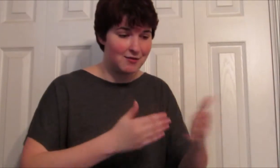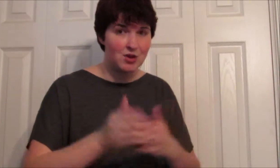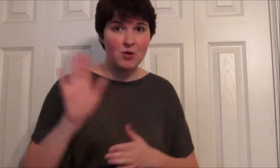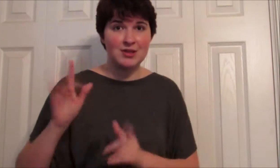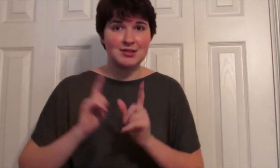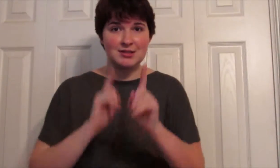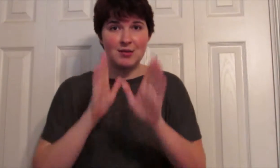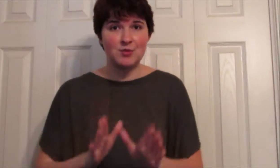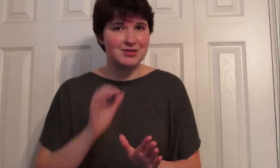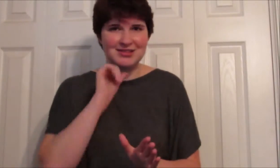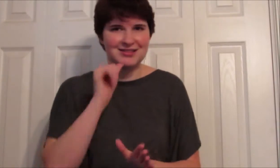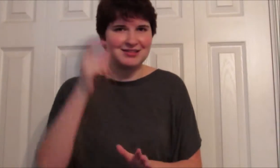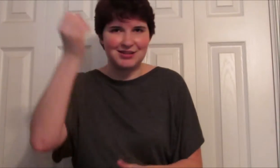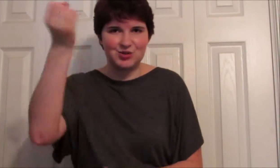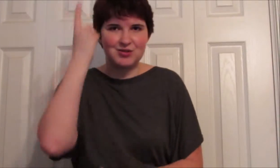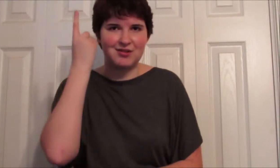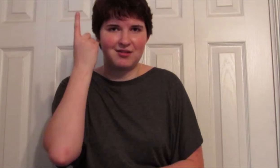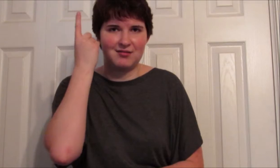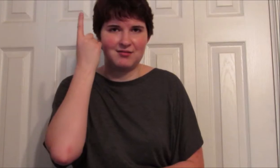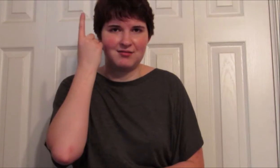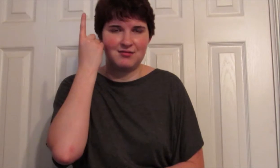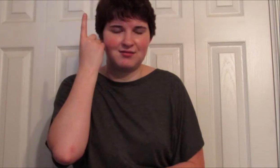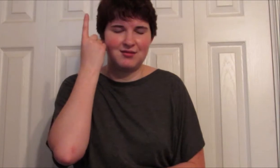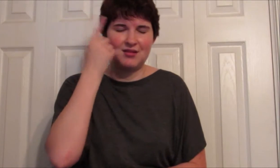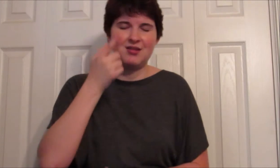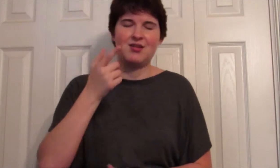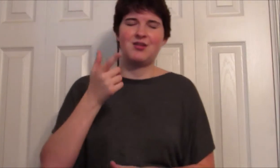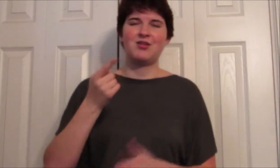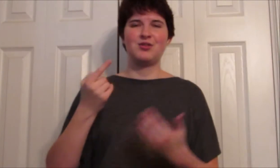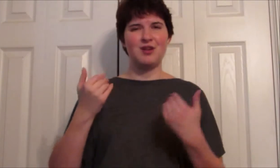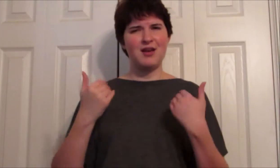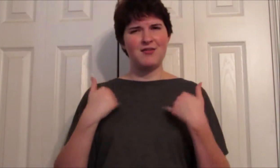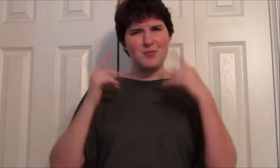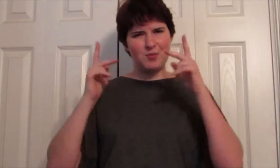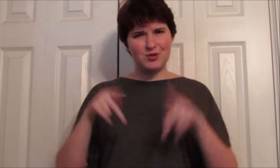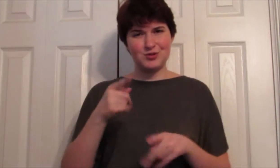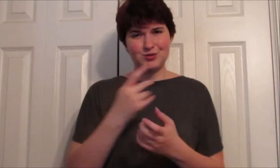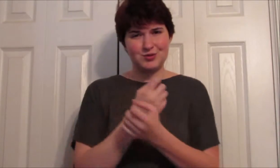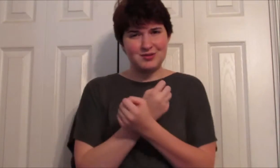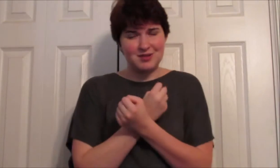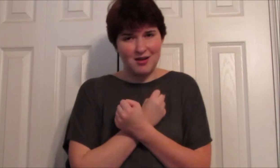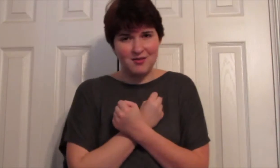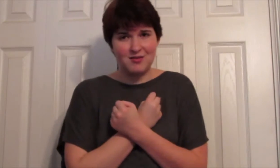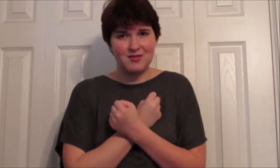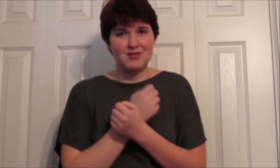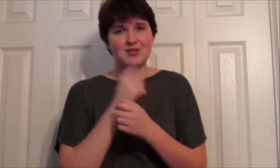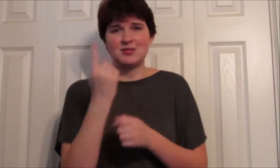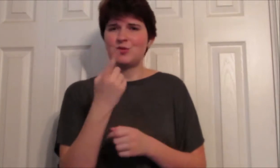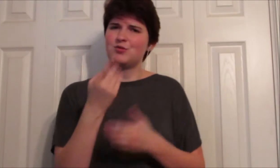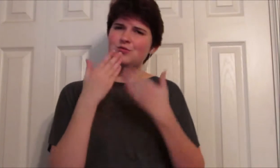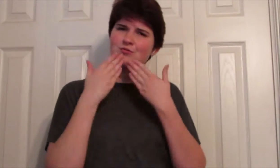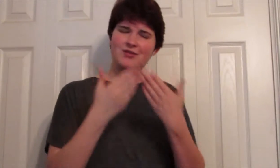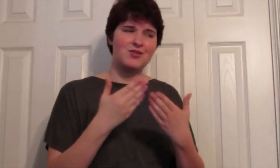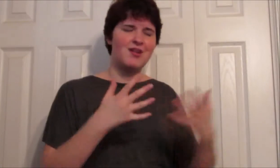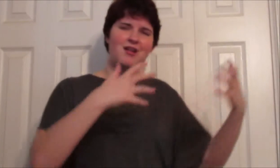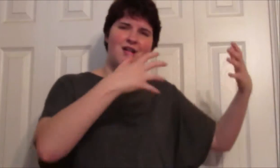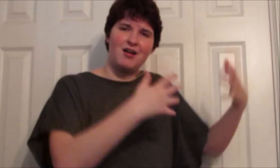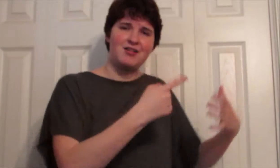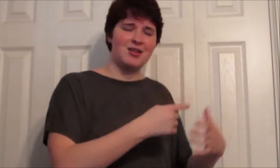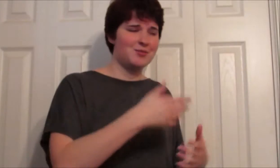didn't understand. You got somebody you love, somebody you're grateful for, hug them, shake their hand,